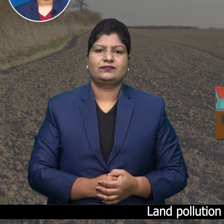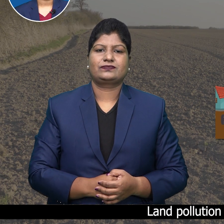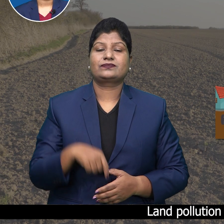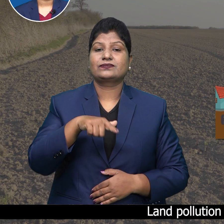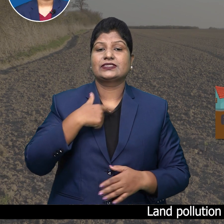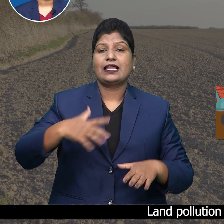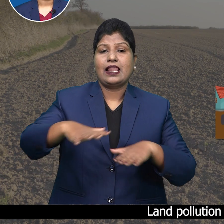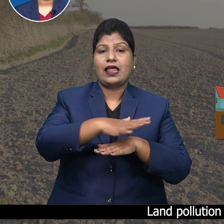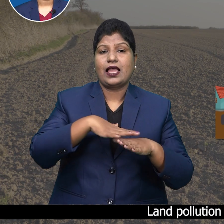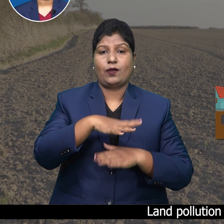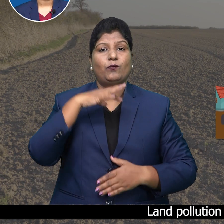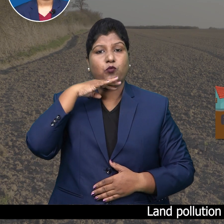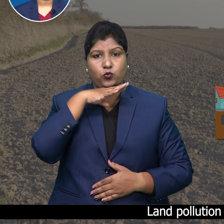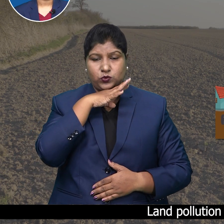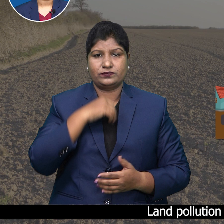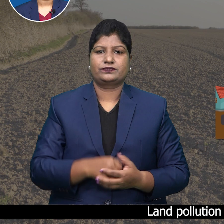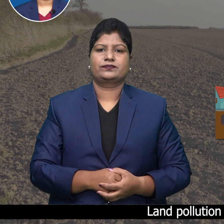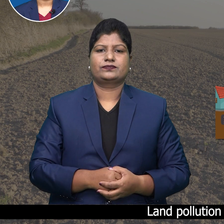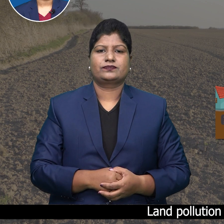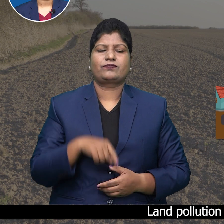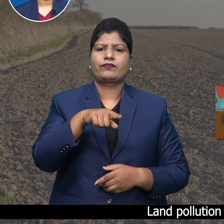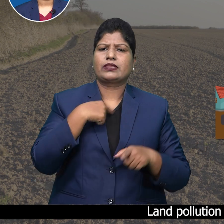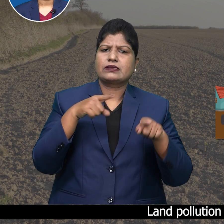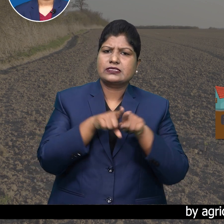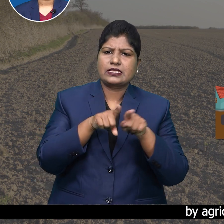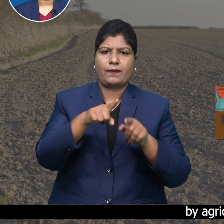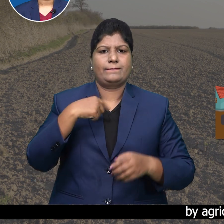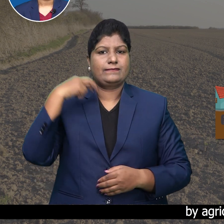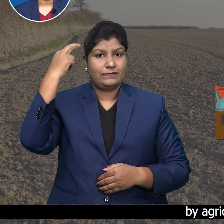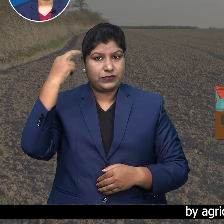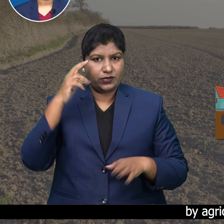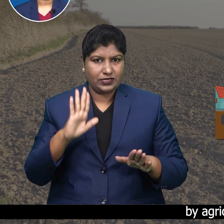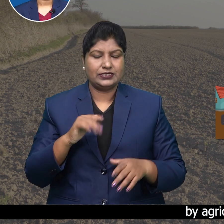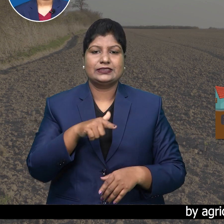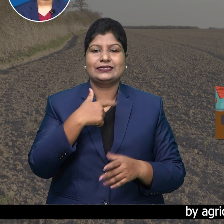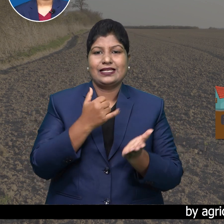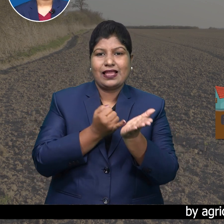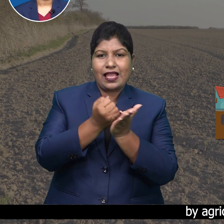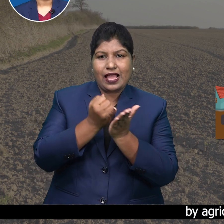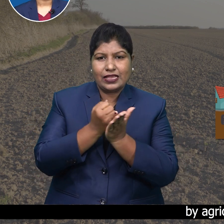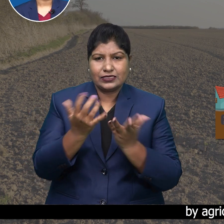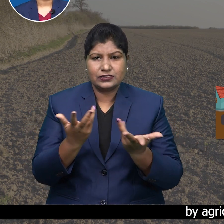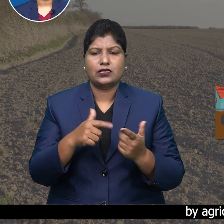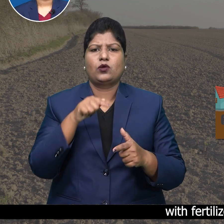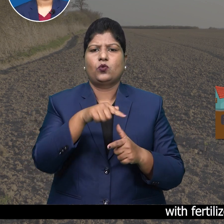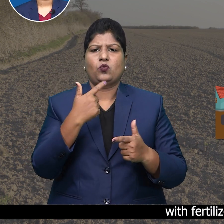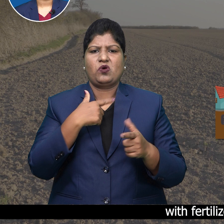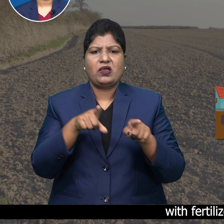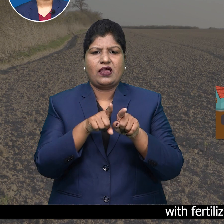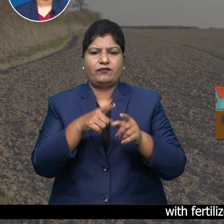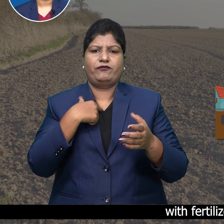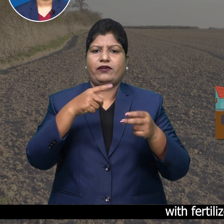Land pollution is also being caused by agricultural runoff